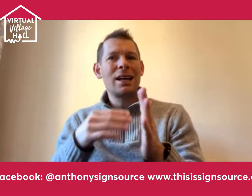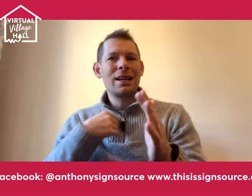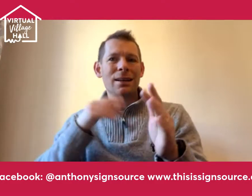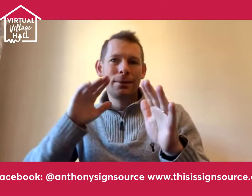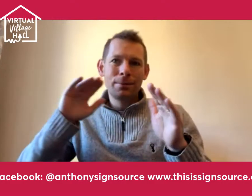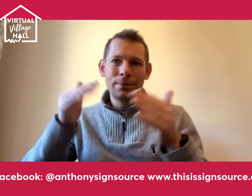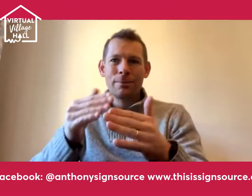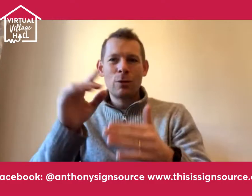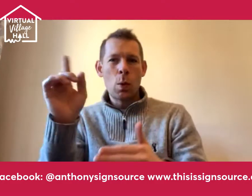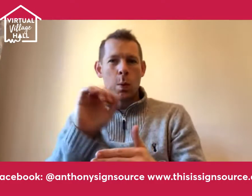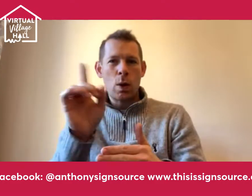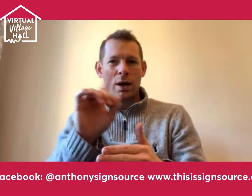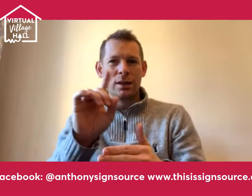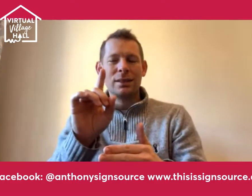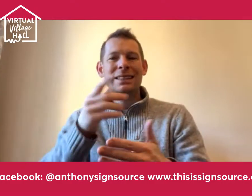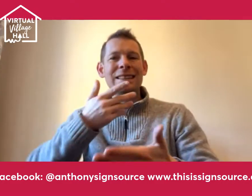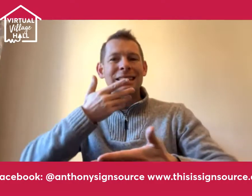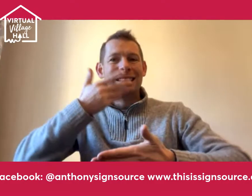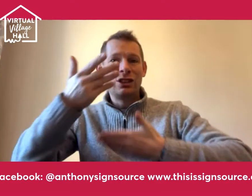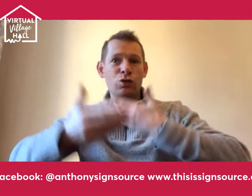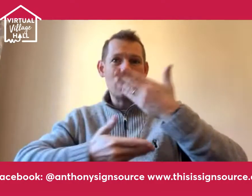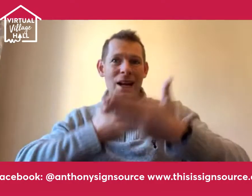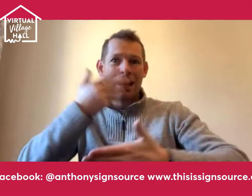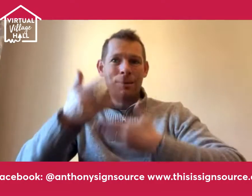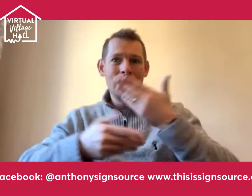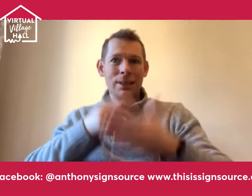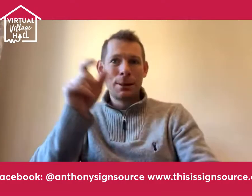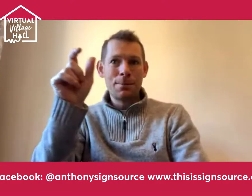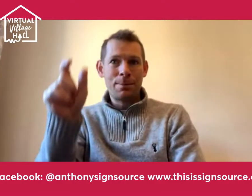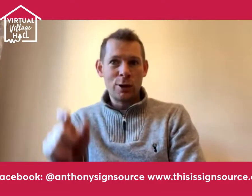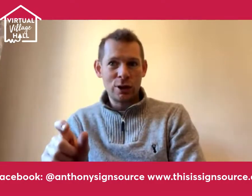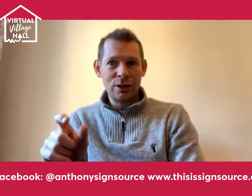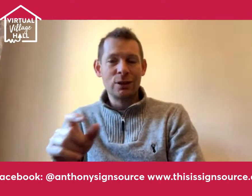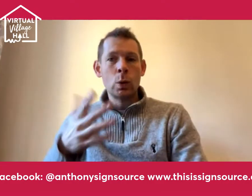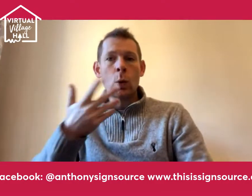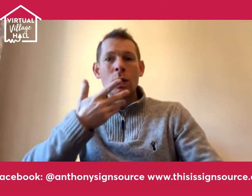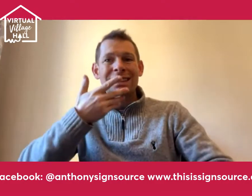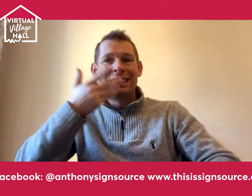Okay, so today what we're going to focus on is describing a person